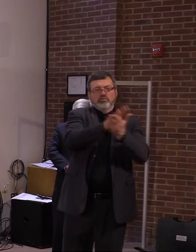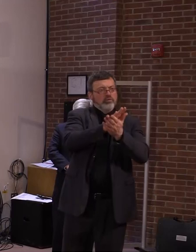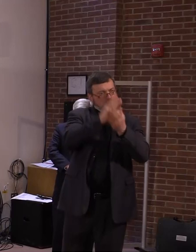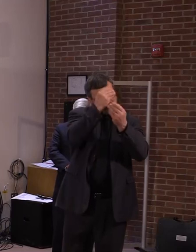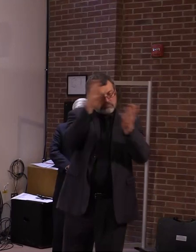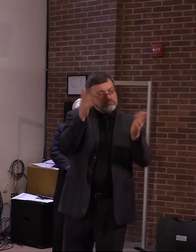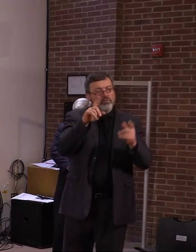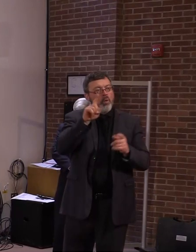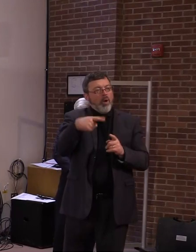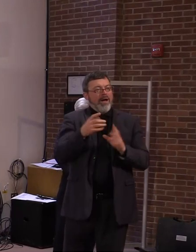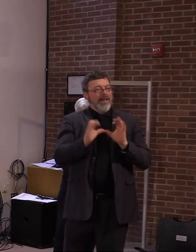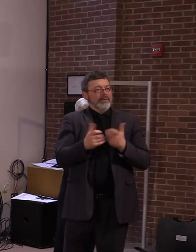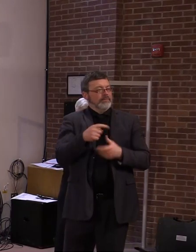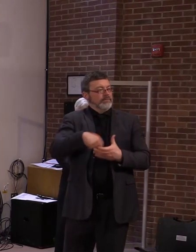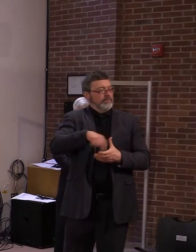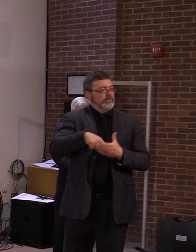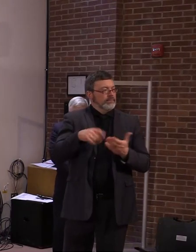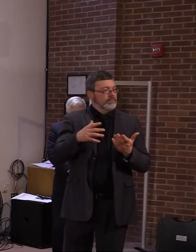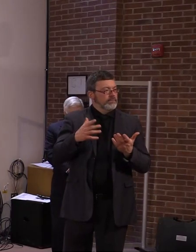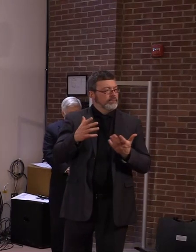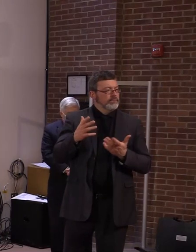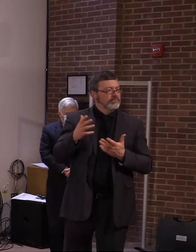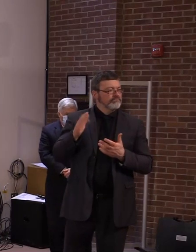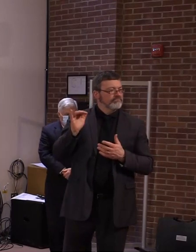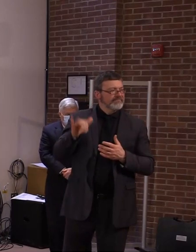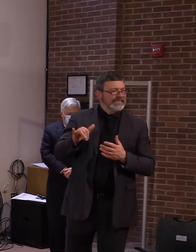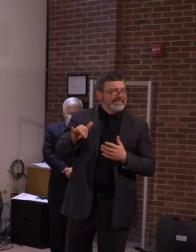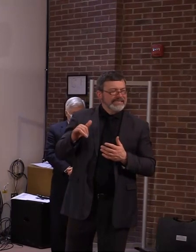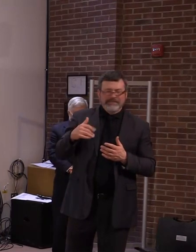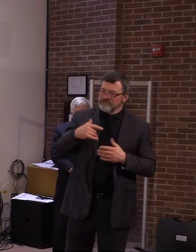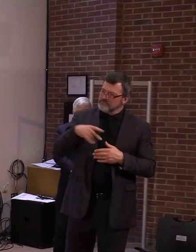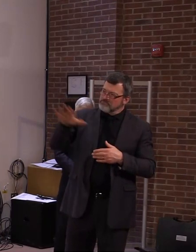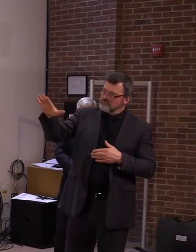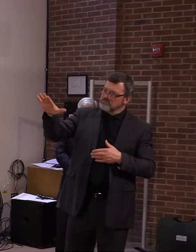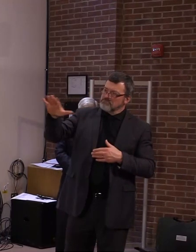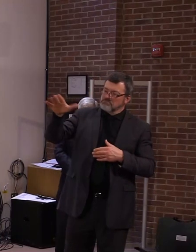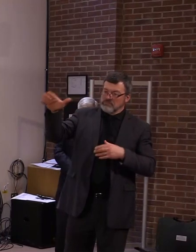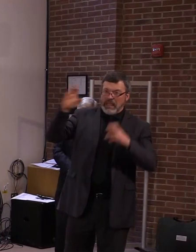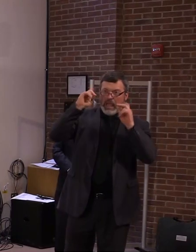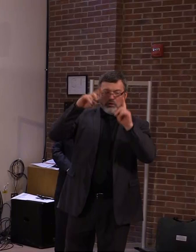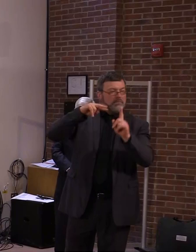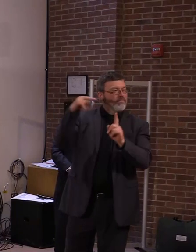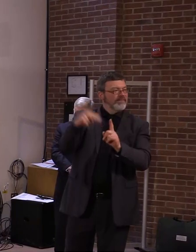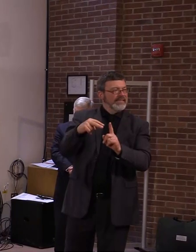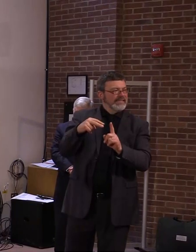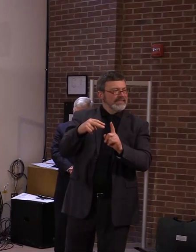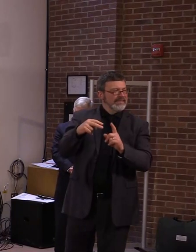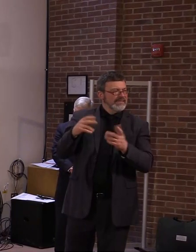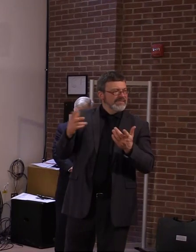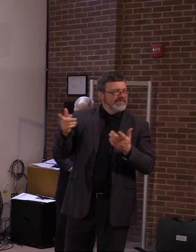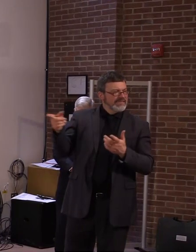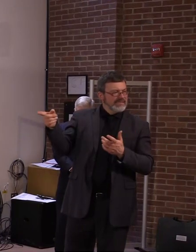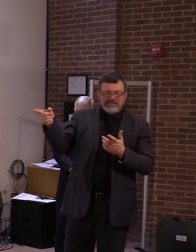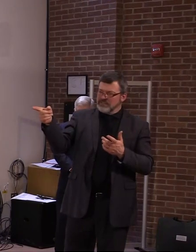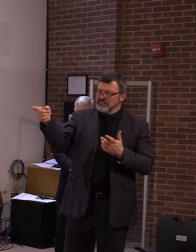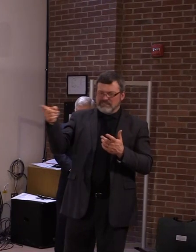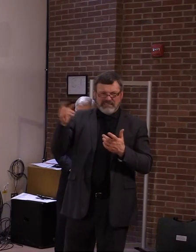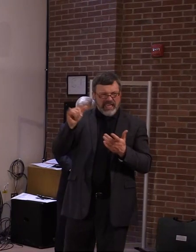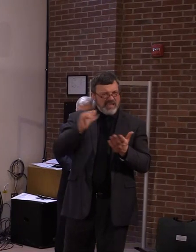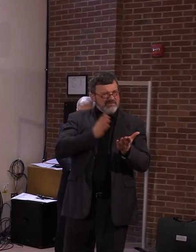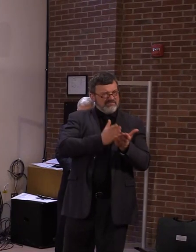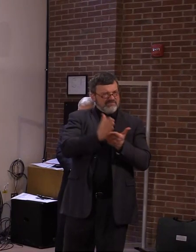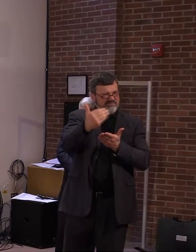coming down from the Agency of Education with regards to the level of transparency that I believe is sufficient and